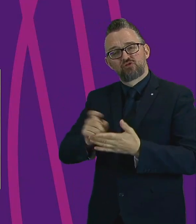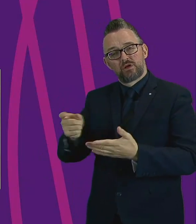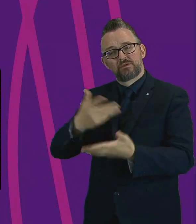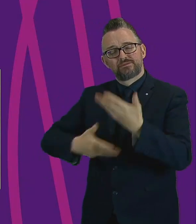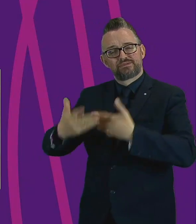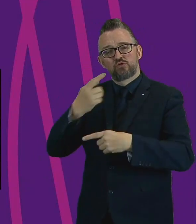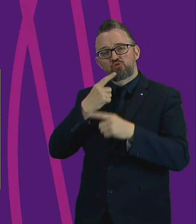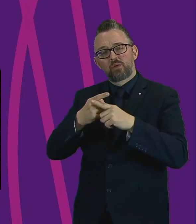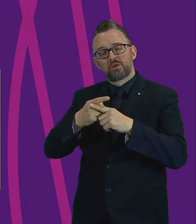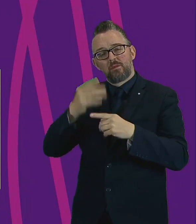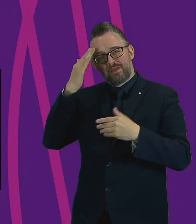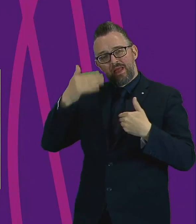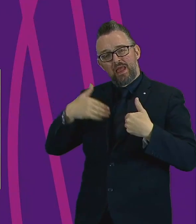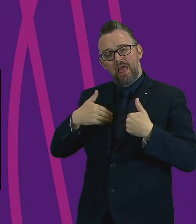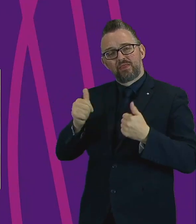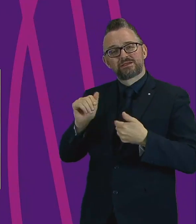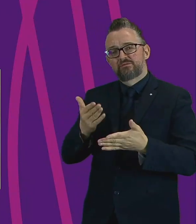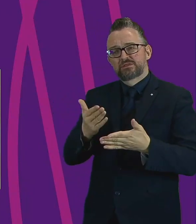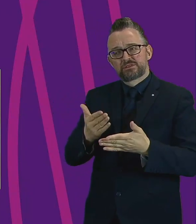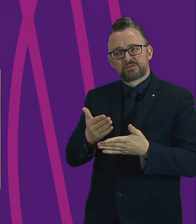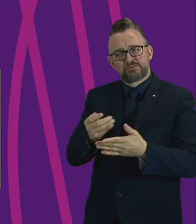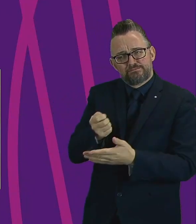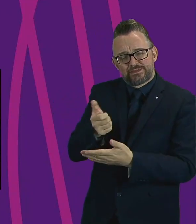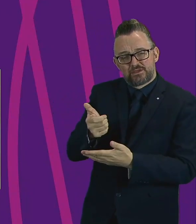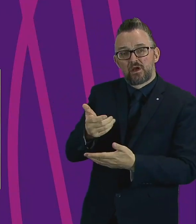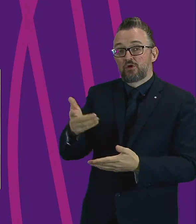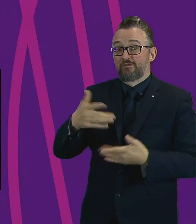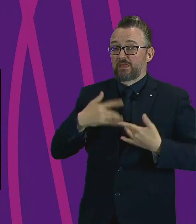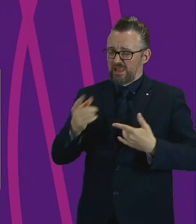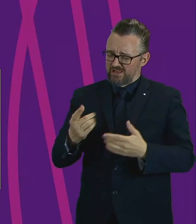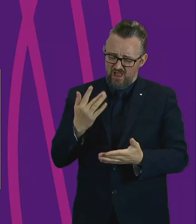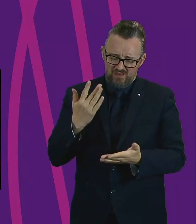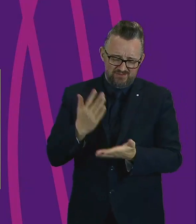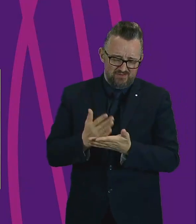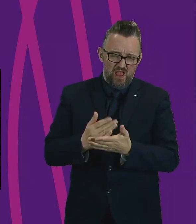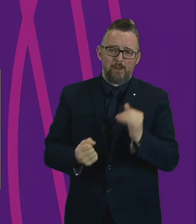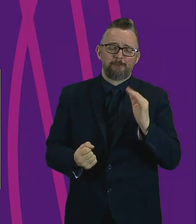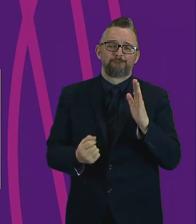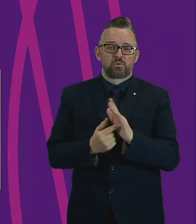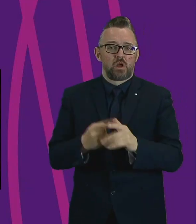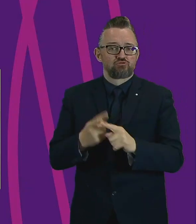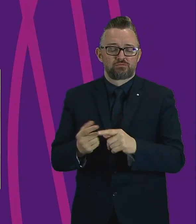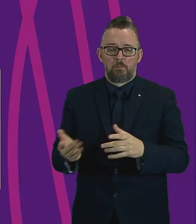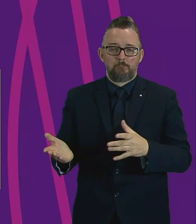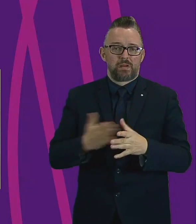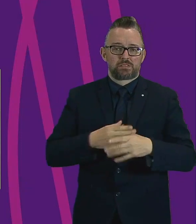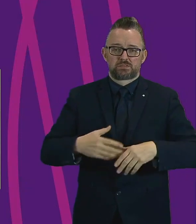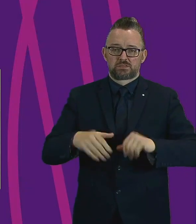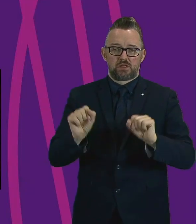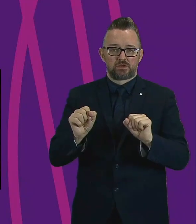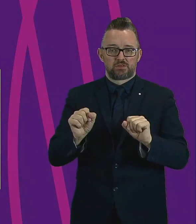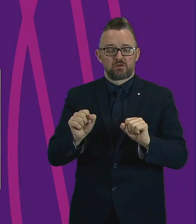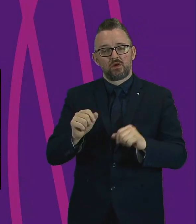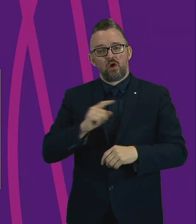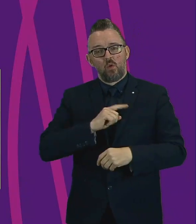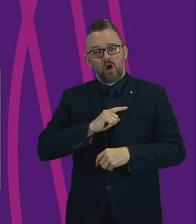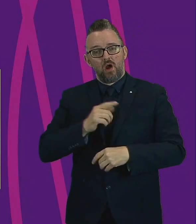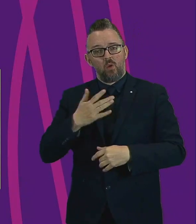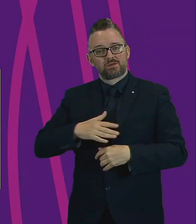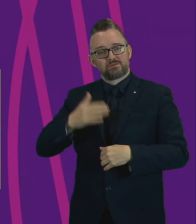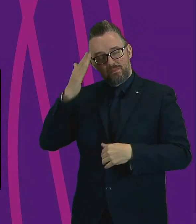really important. It's a priority for urgent restarting, and given the anticipated increase in people who will be trying to access mental